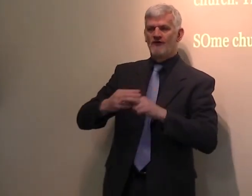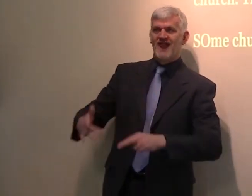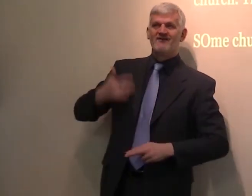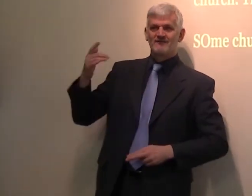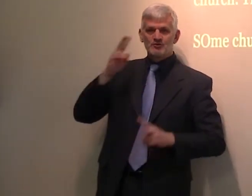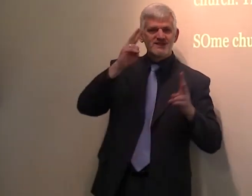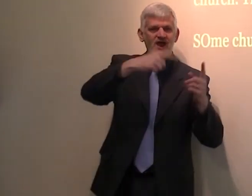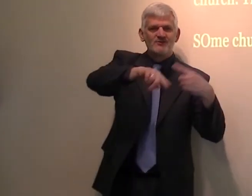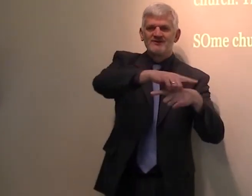Churches.